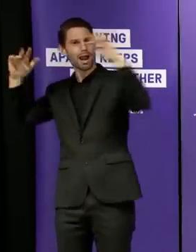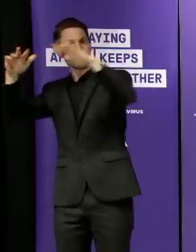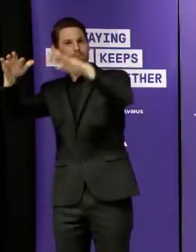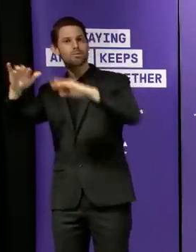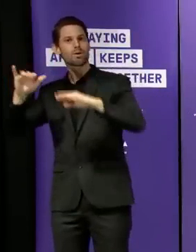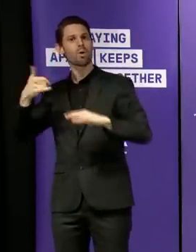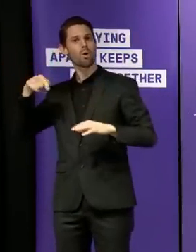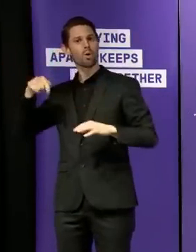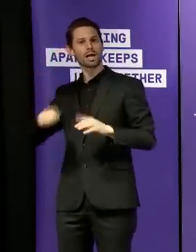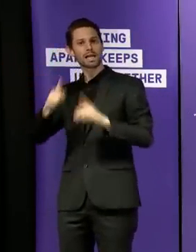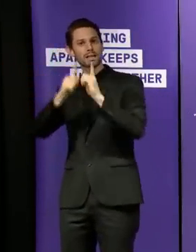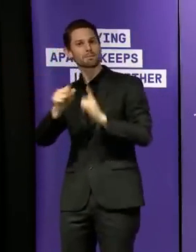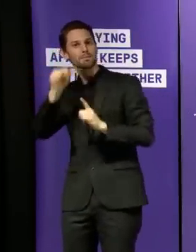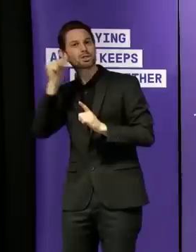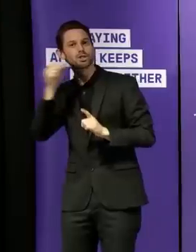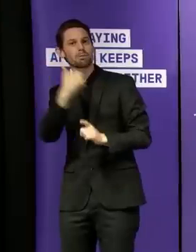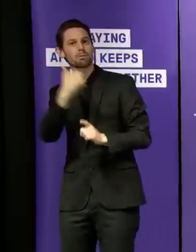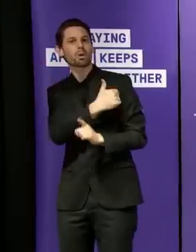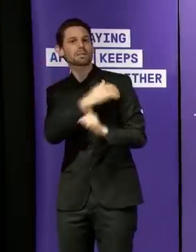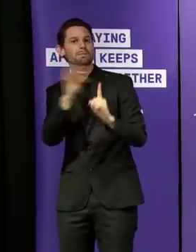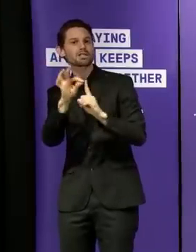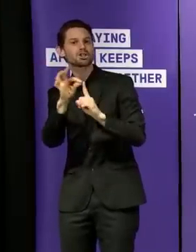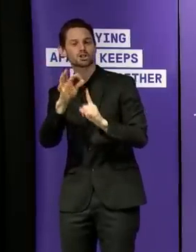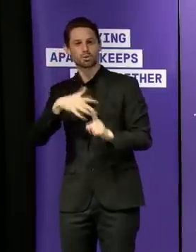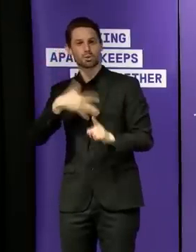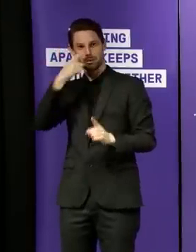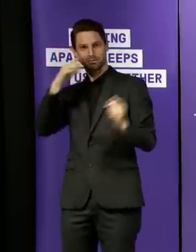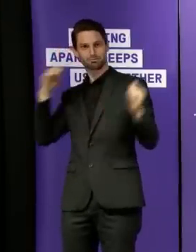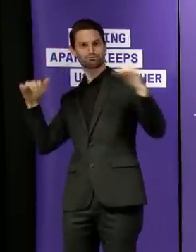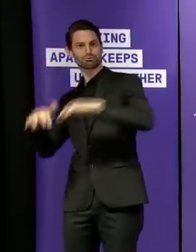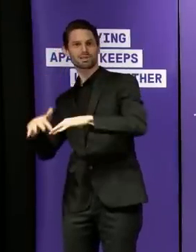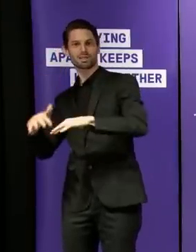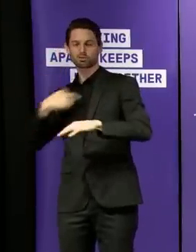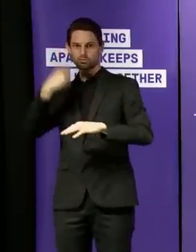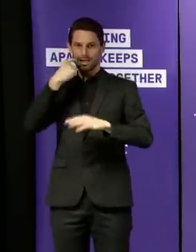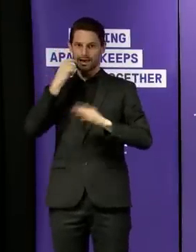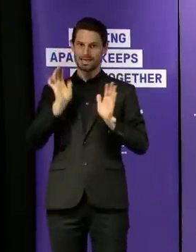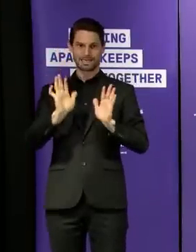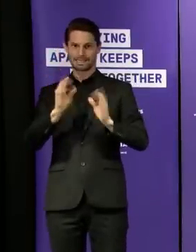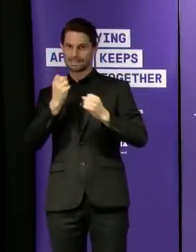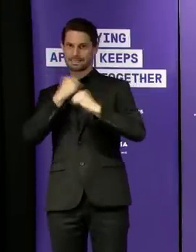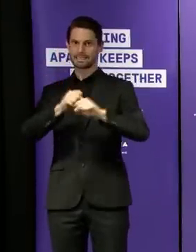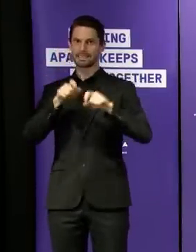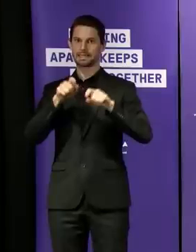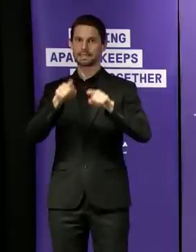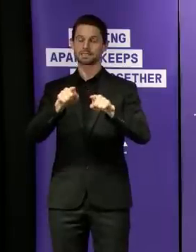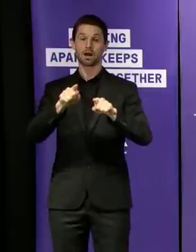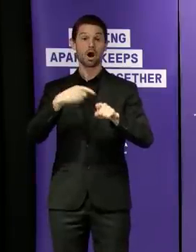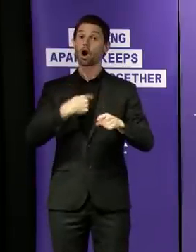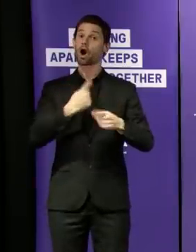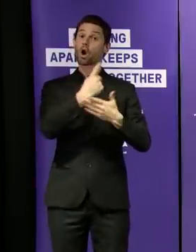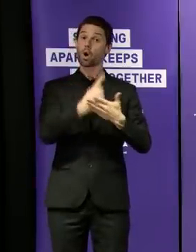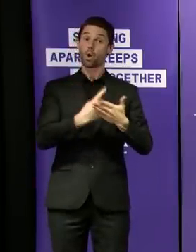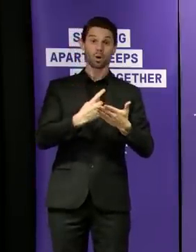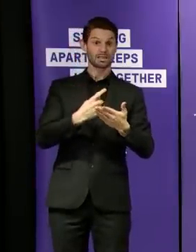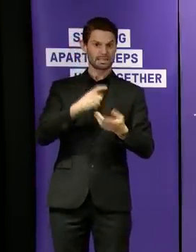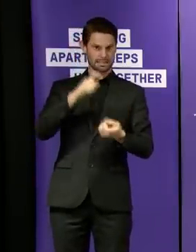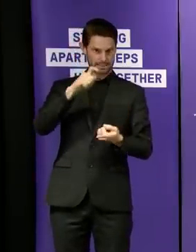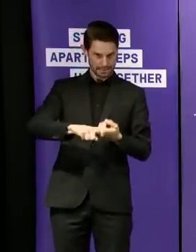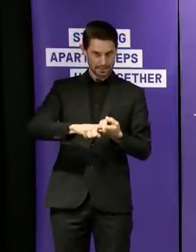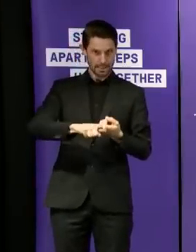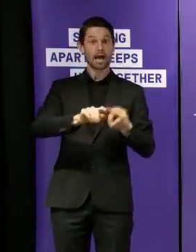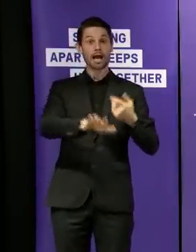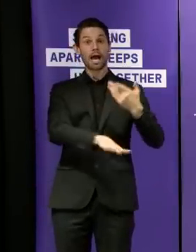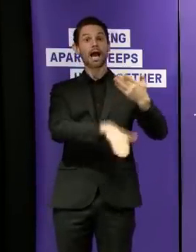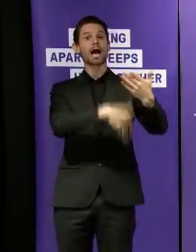so forth. It's just about trying to keep people a little closer to home than they might otherwise be, and it'll be there only for so long as it serves a